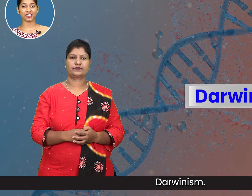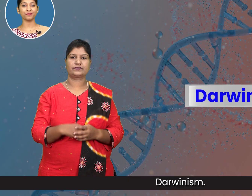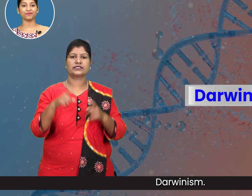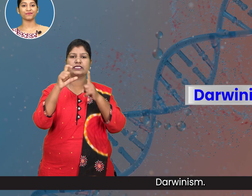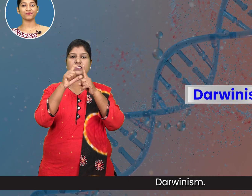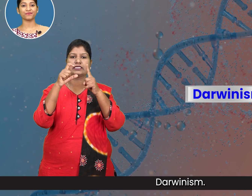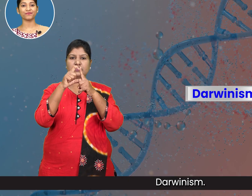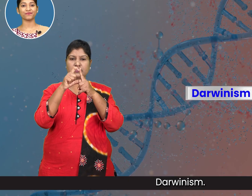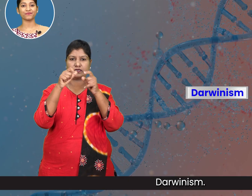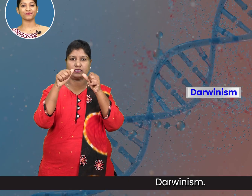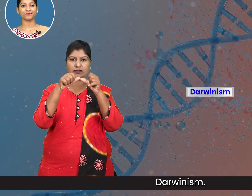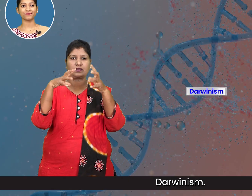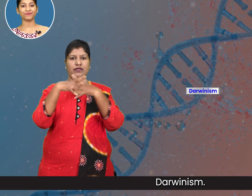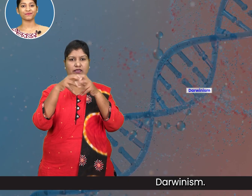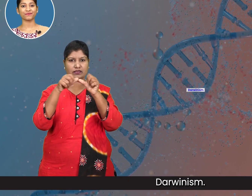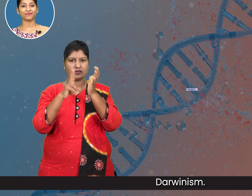Darwinism,